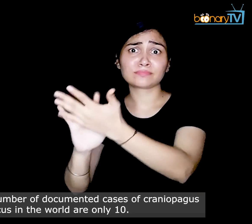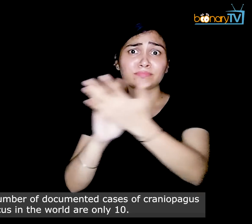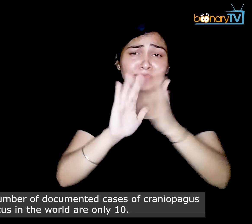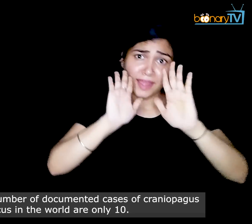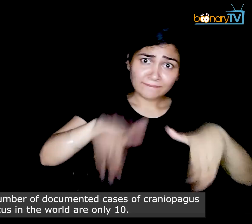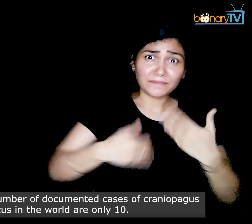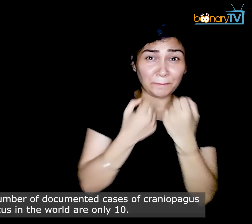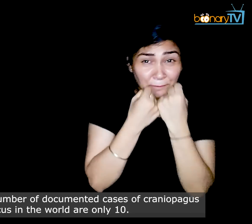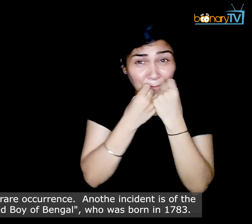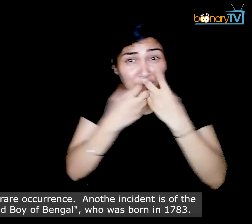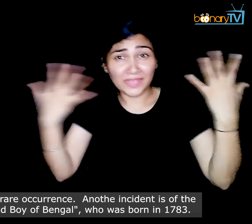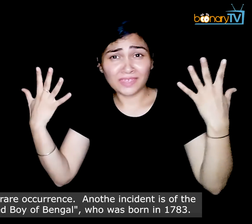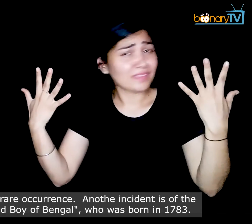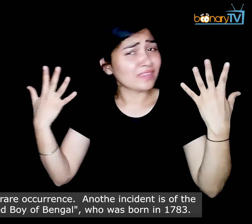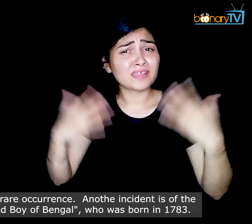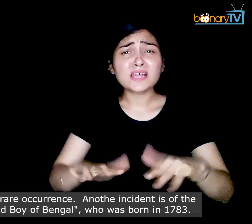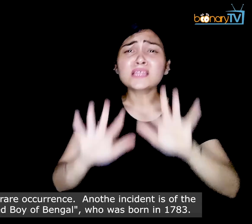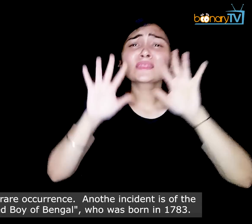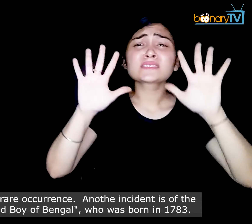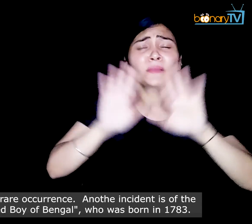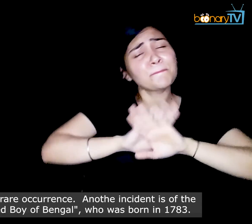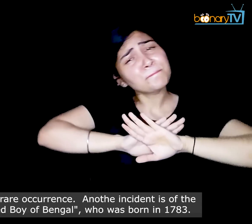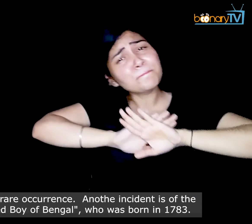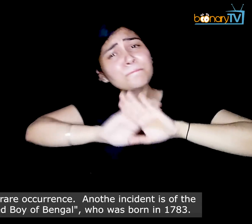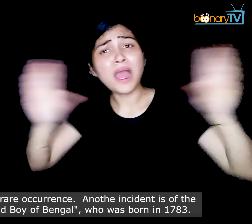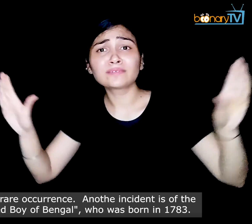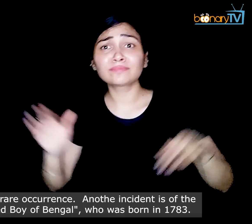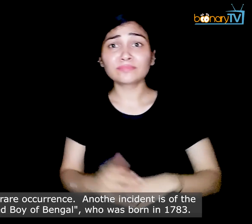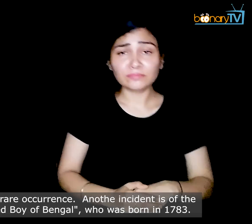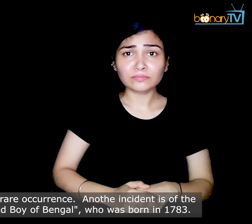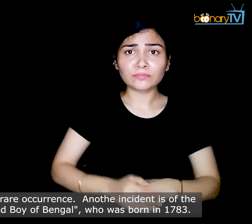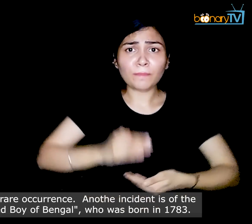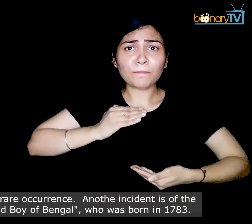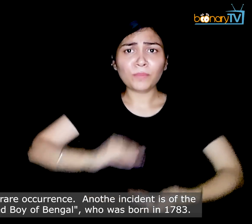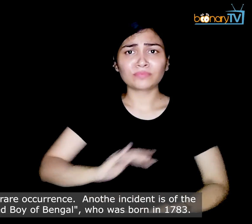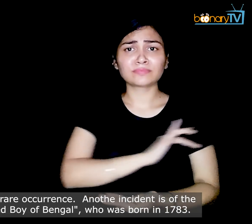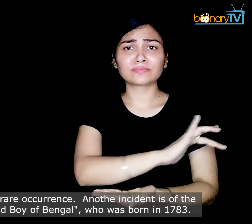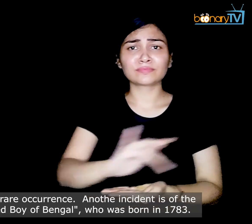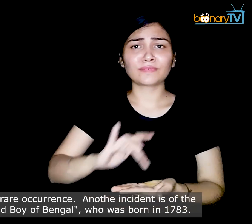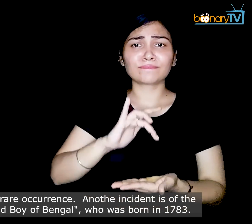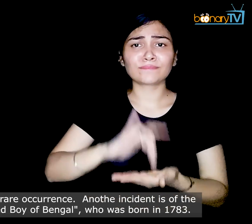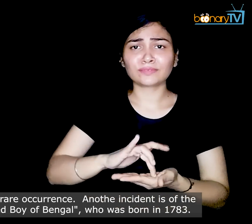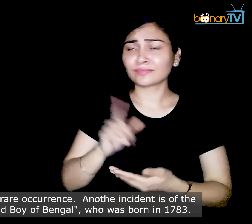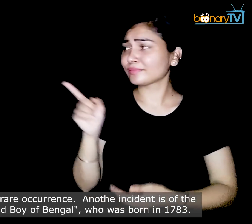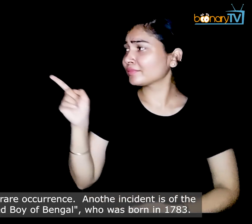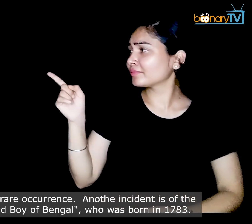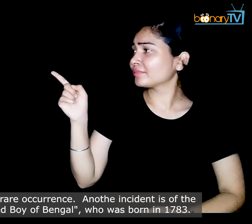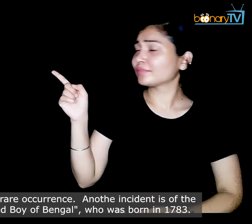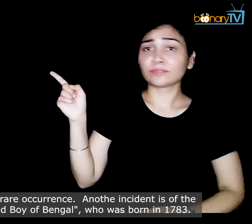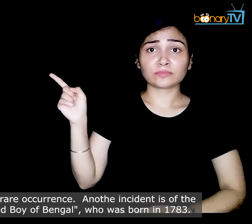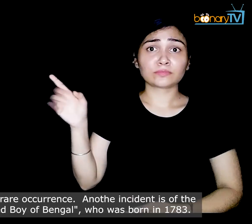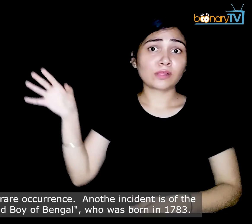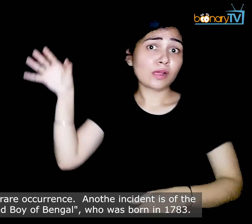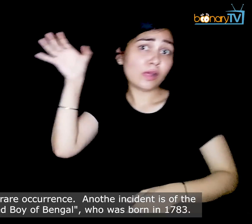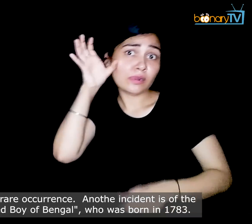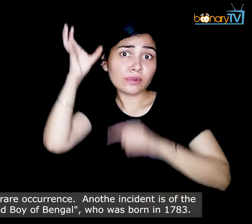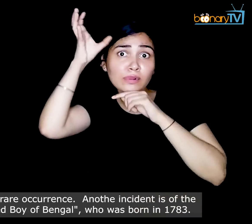10. This is actually a very rare occurrence. Another incident is of the so-called two-headed boy